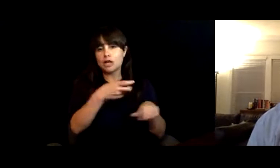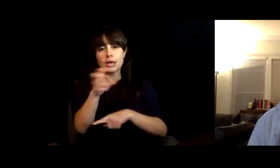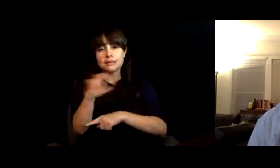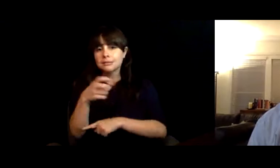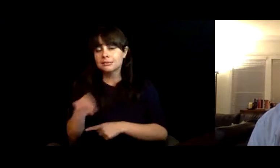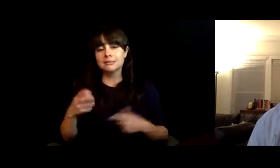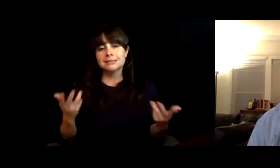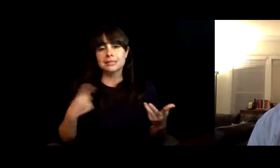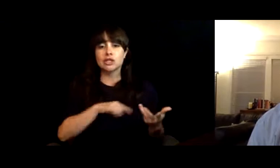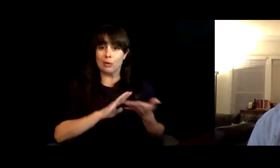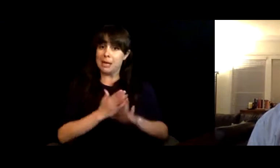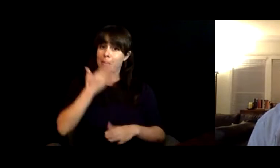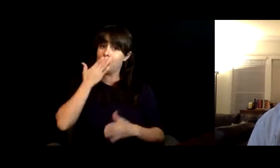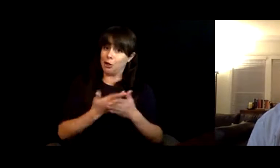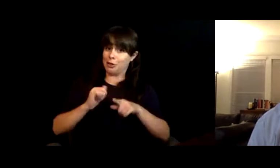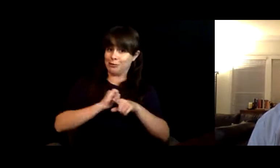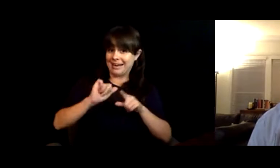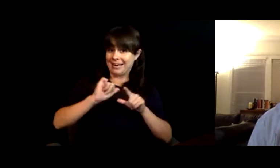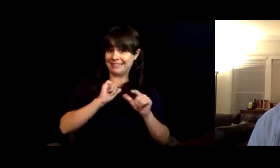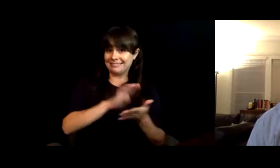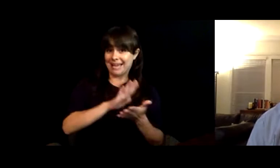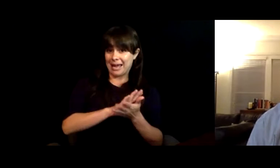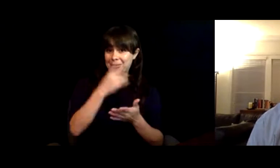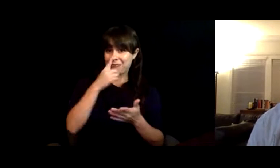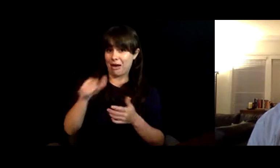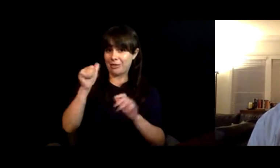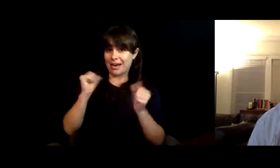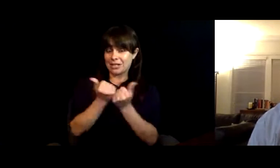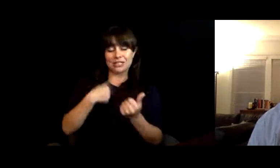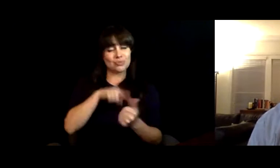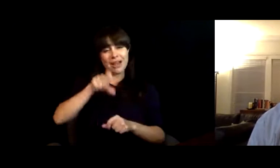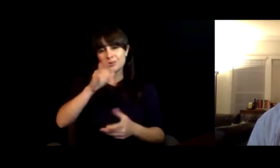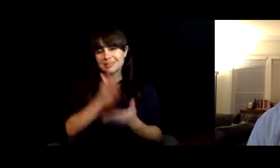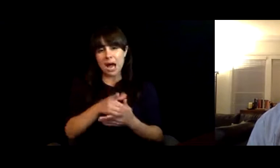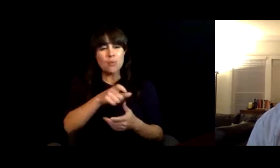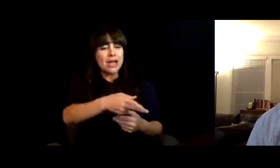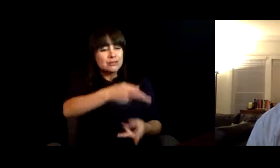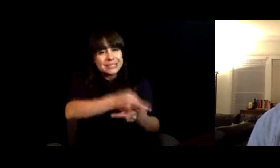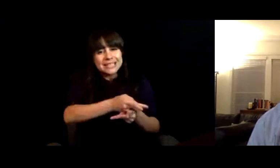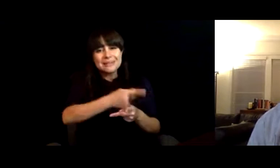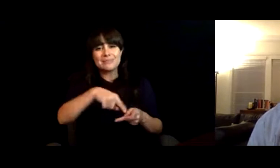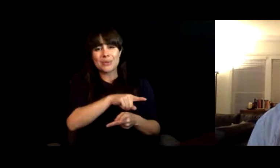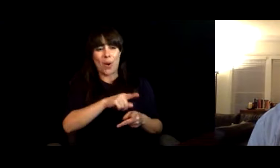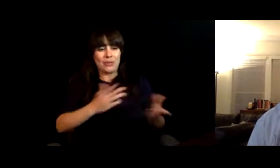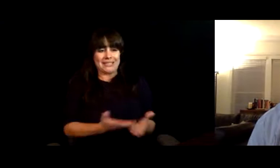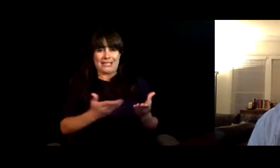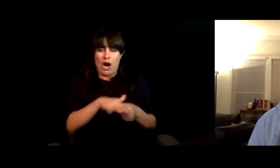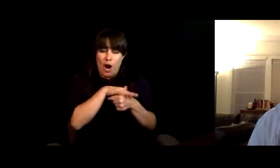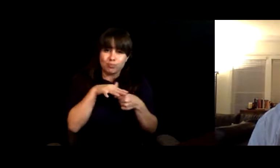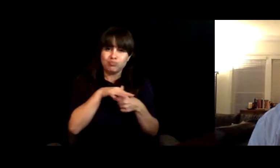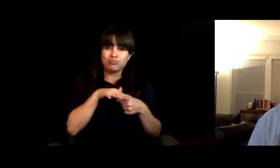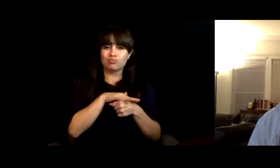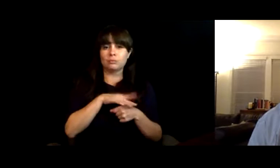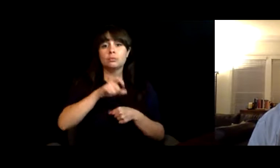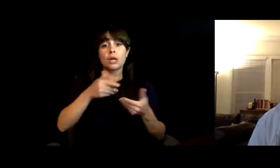training academy for other agencies, and we need to stop that a little bit. We need a higher differential for